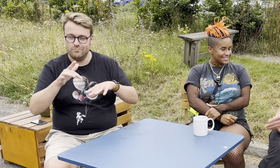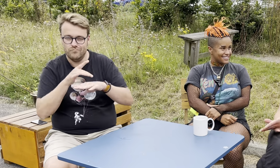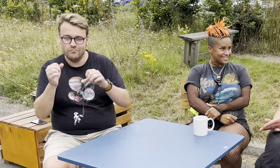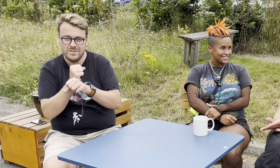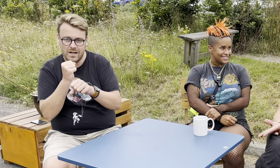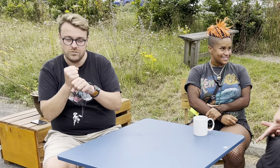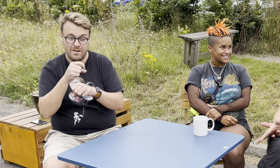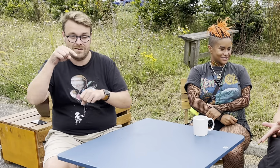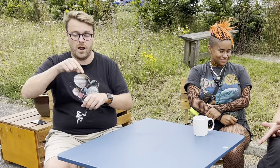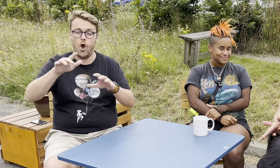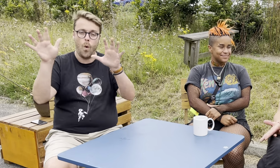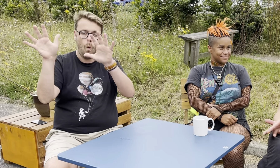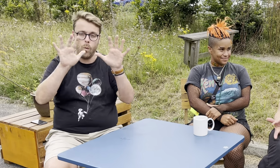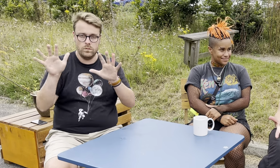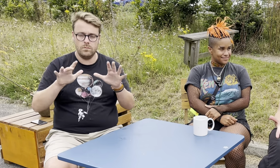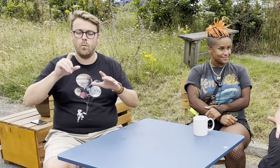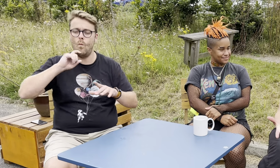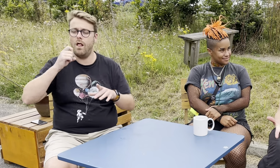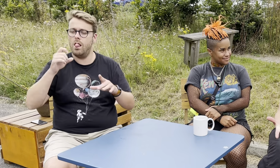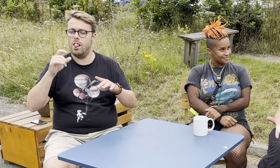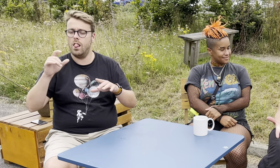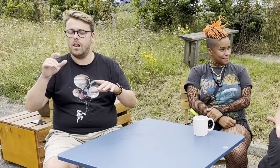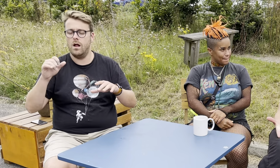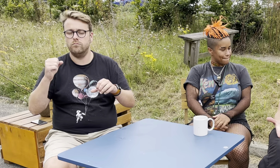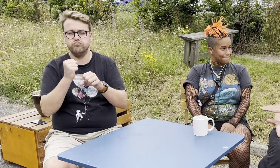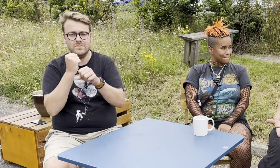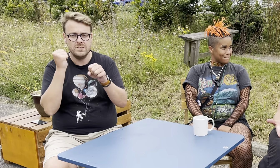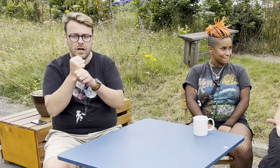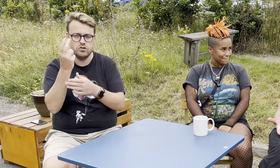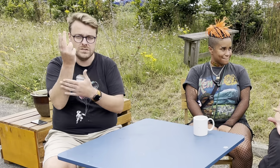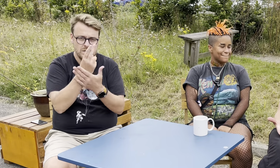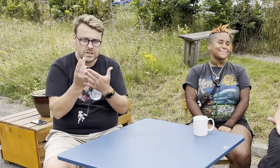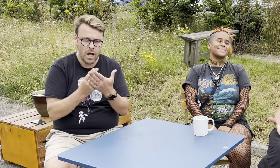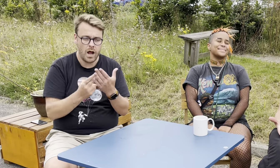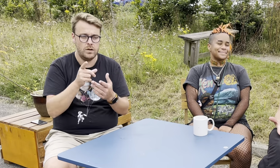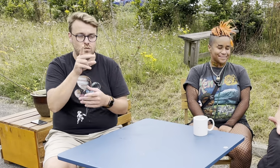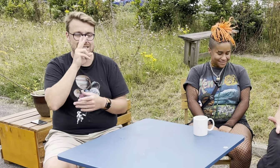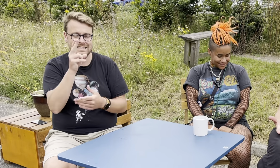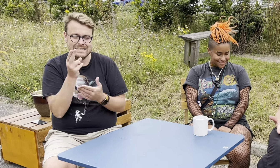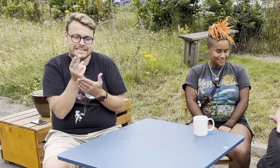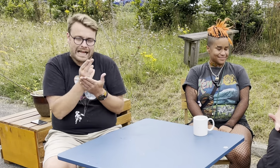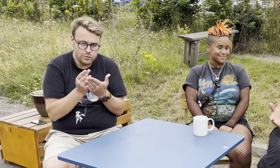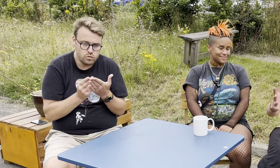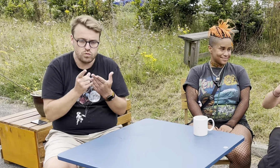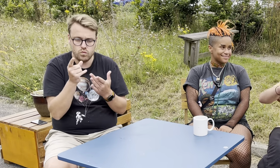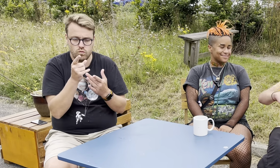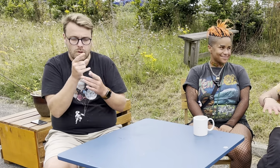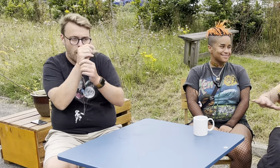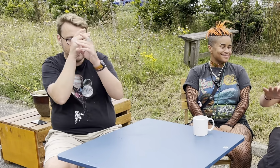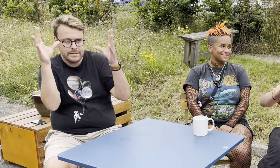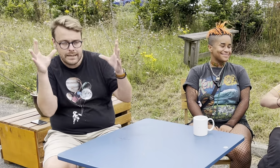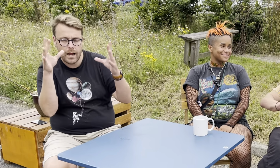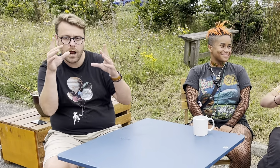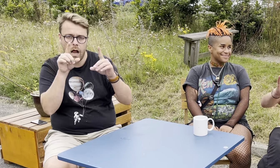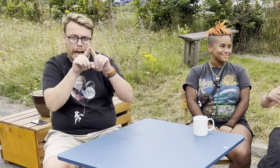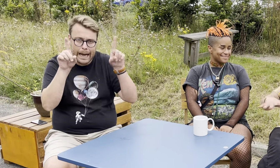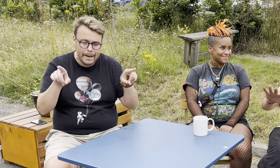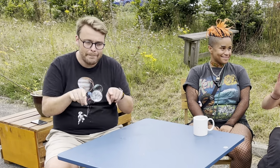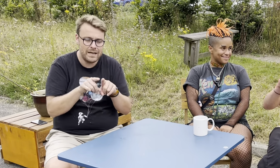production design for it, so we're going to start seeing images and sketches and ideas, and you know, next year we'll be into casting.